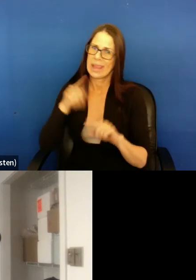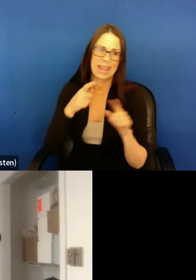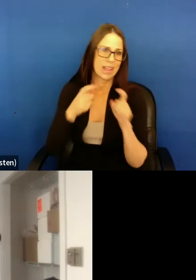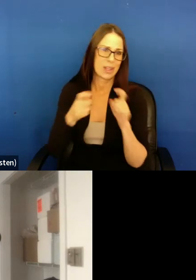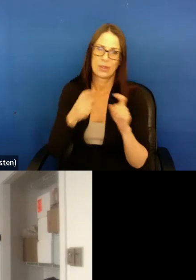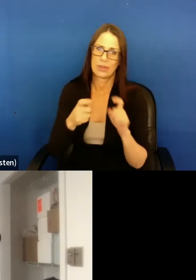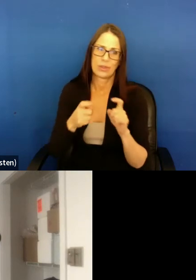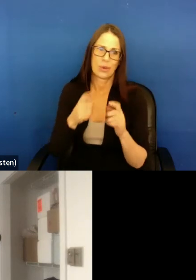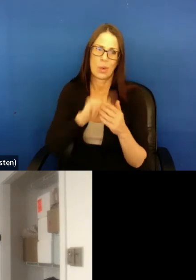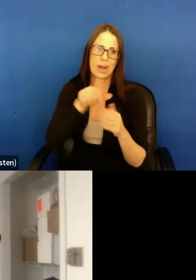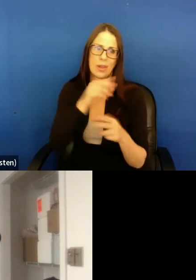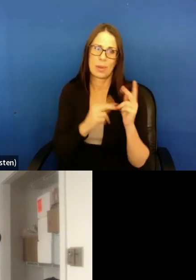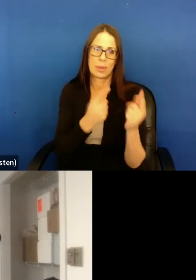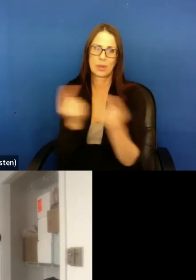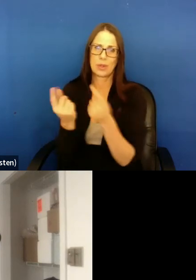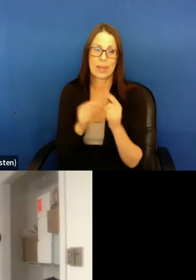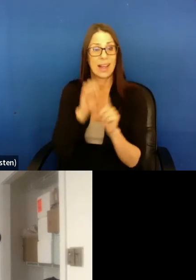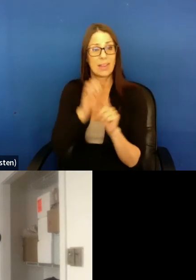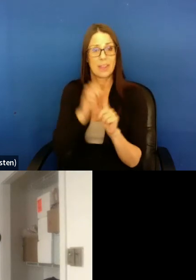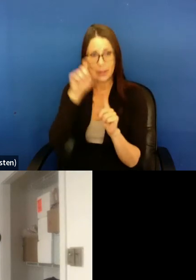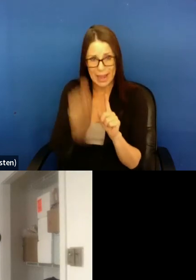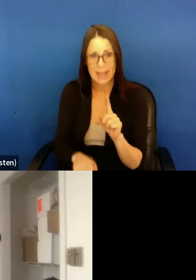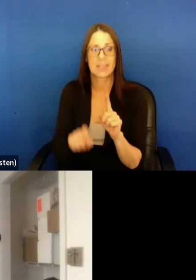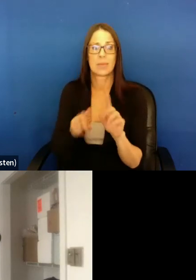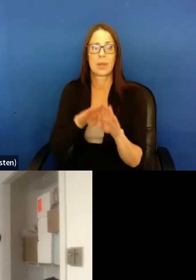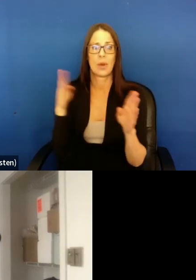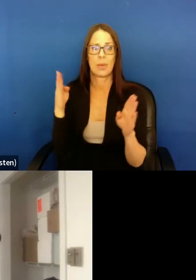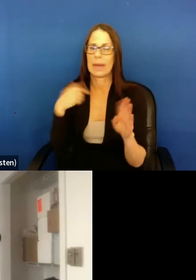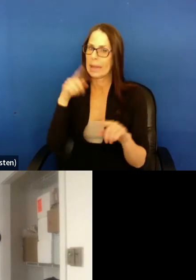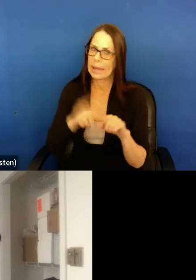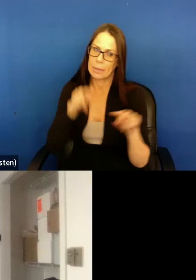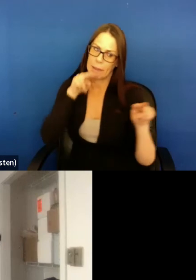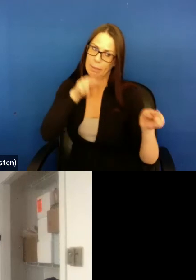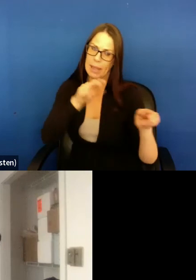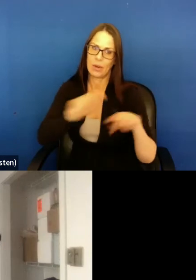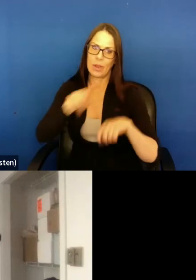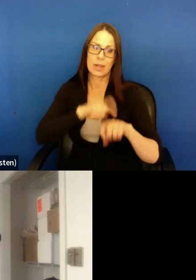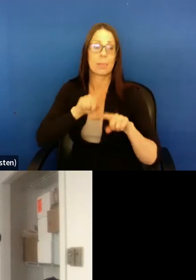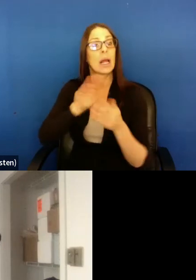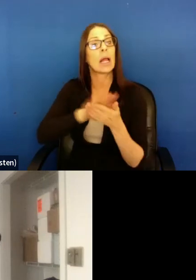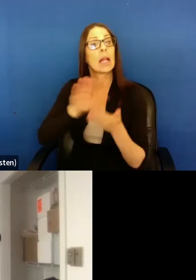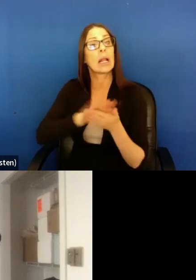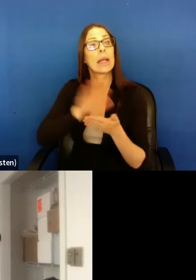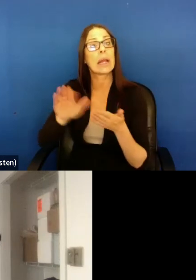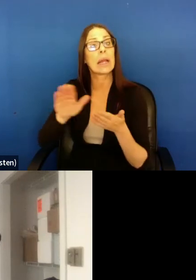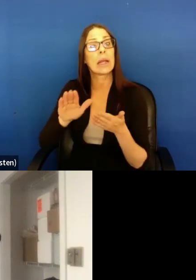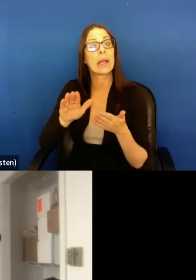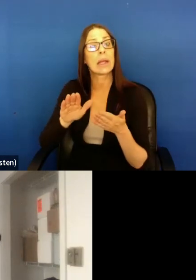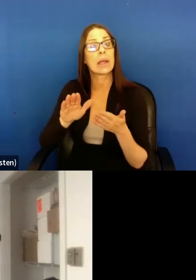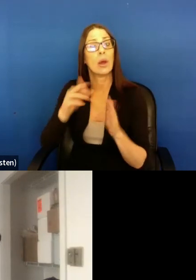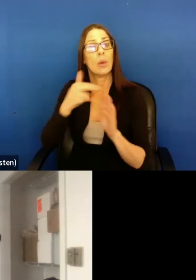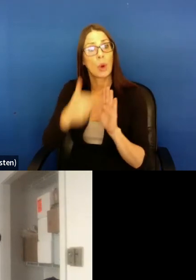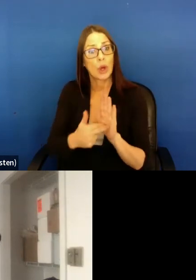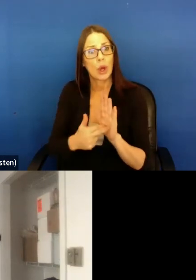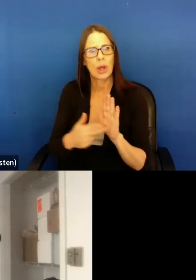to be open. So, and it can't be manned all the time, but a cleaning protocol, if it got cleaned once a day. I think it does